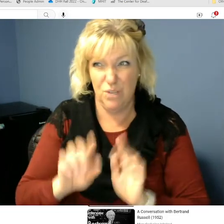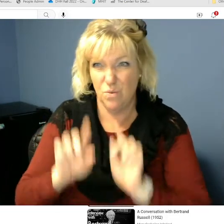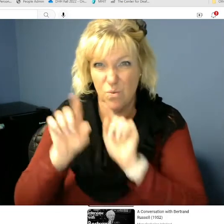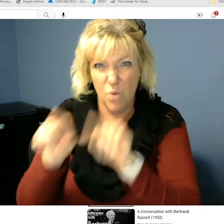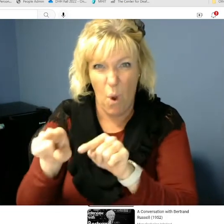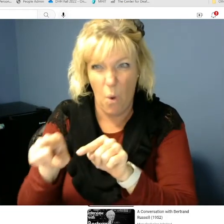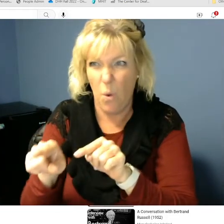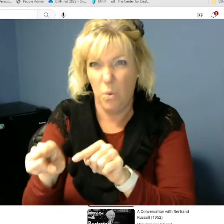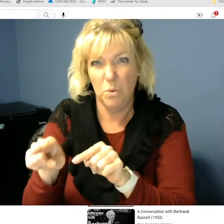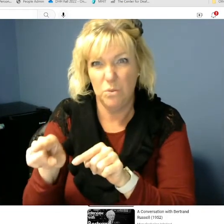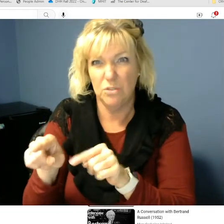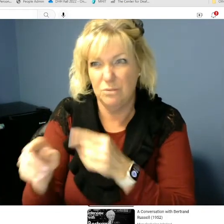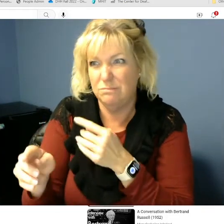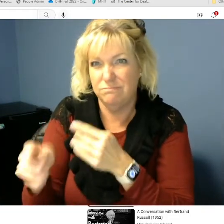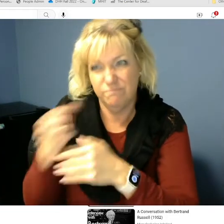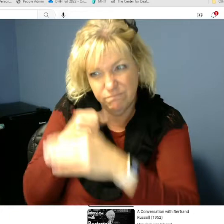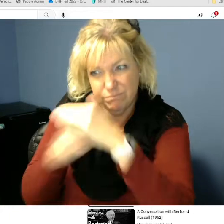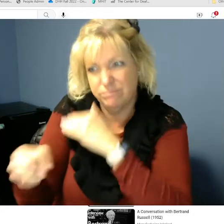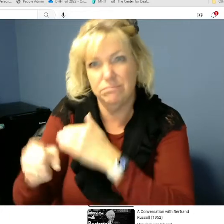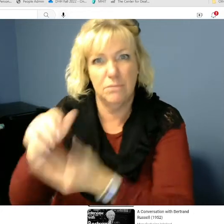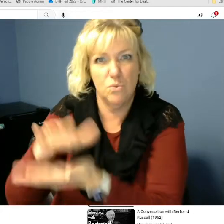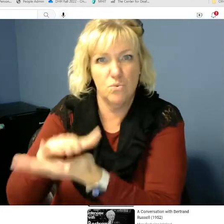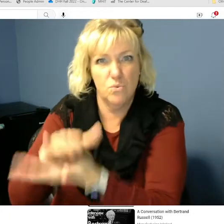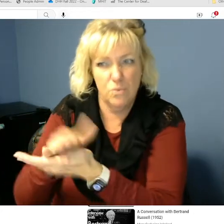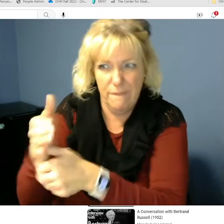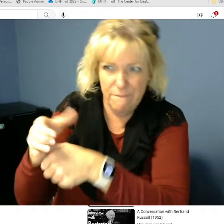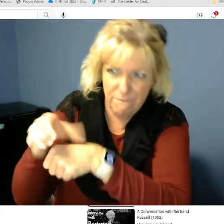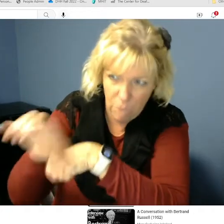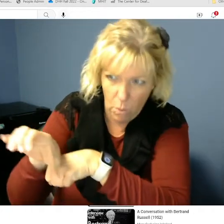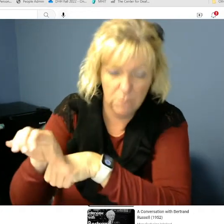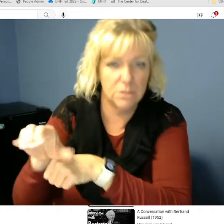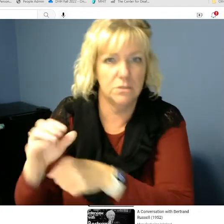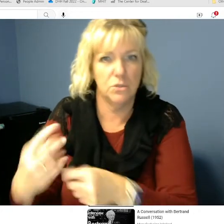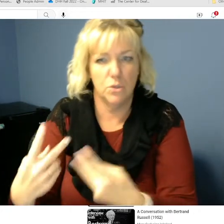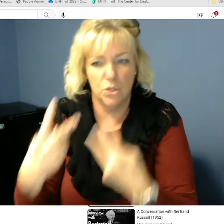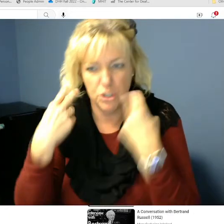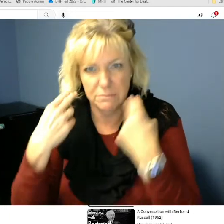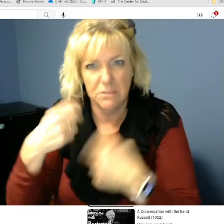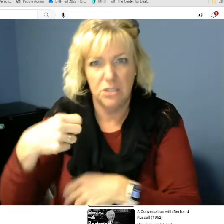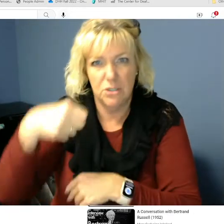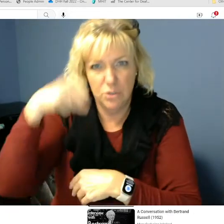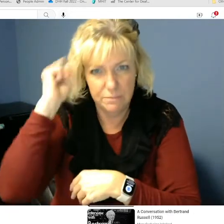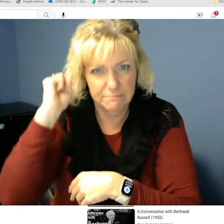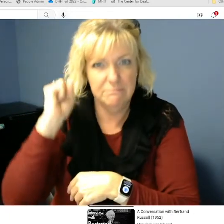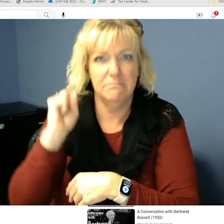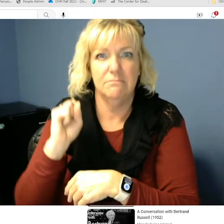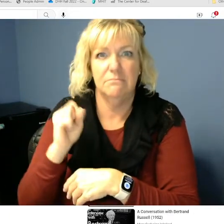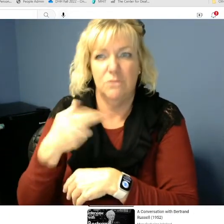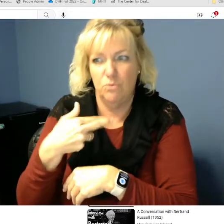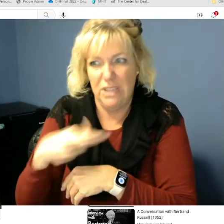documents there in reference to boarding schools. My dog is saying hello.